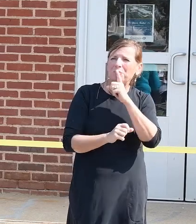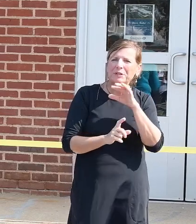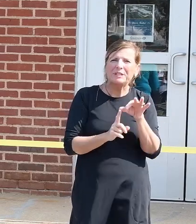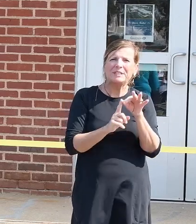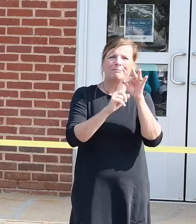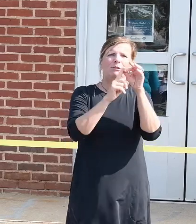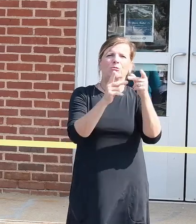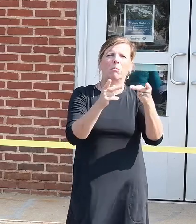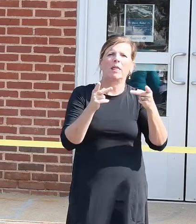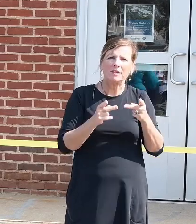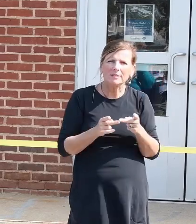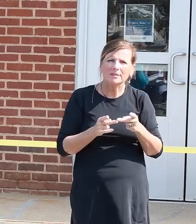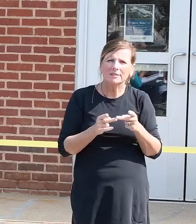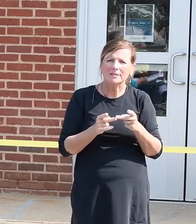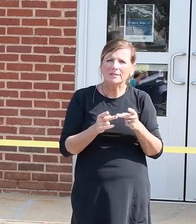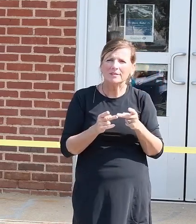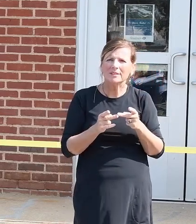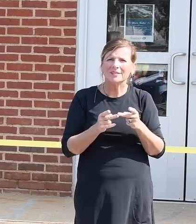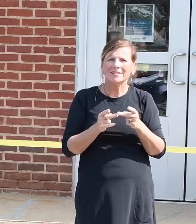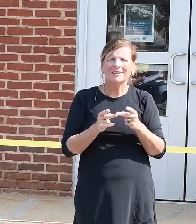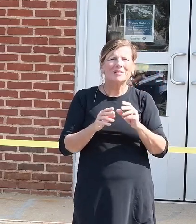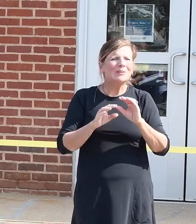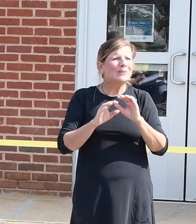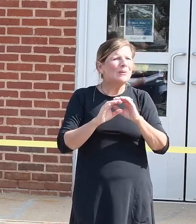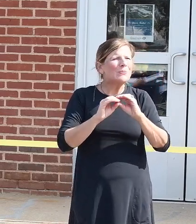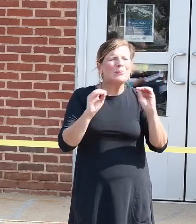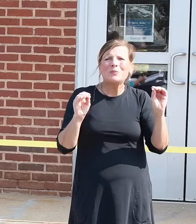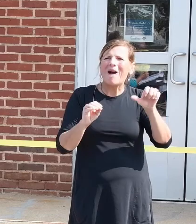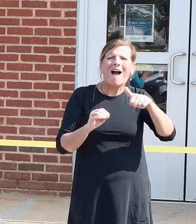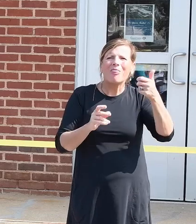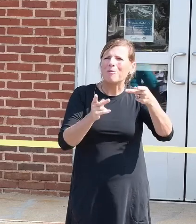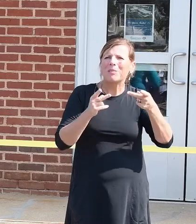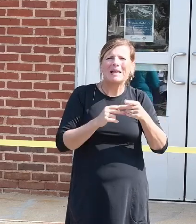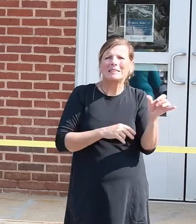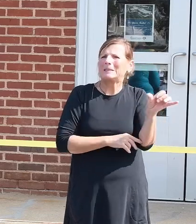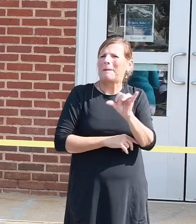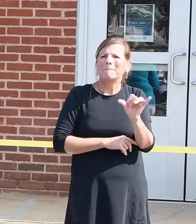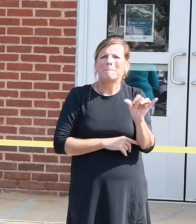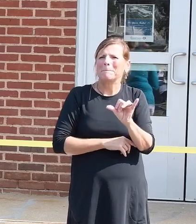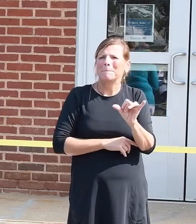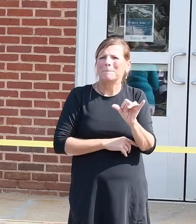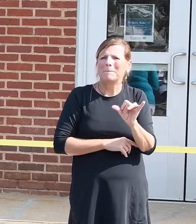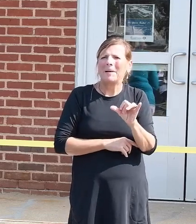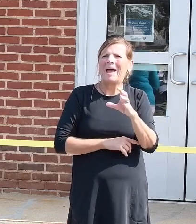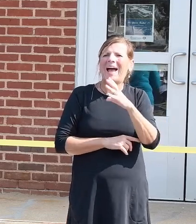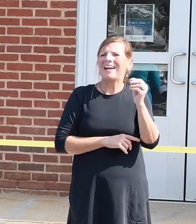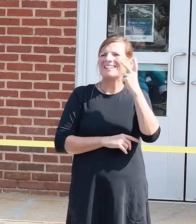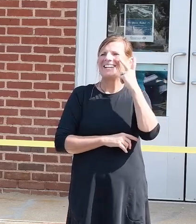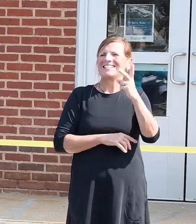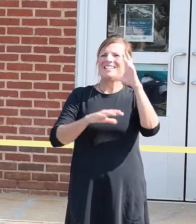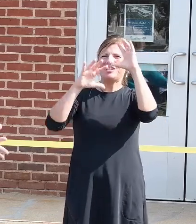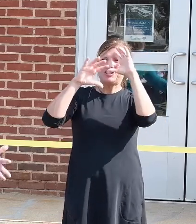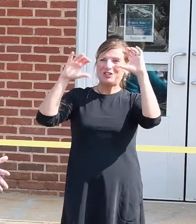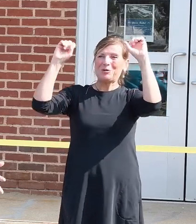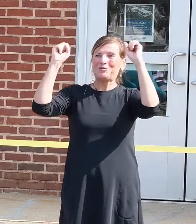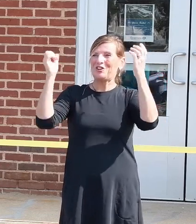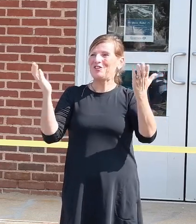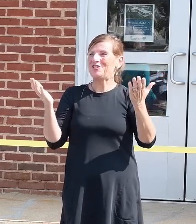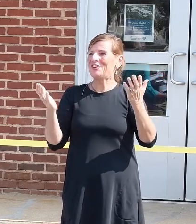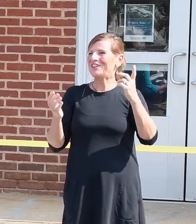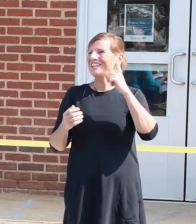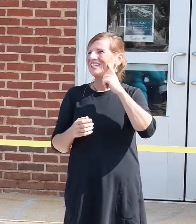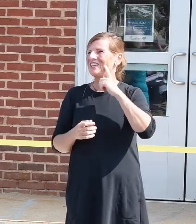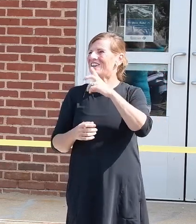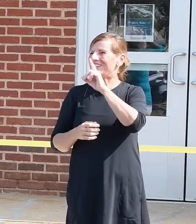special place, that there was no place else like it. And I see our superintendent is here. Did you hear that,